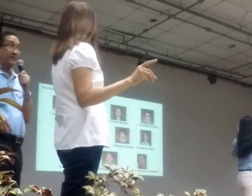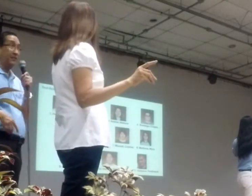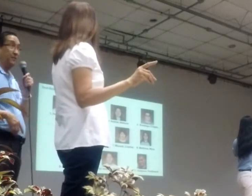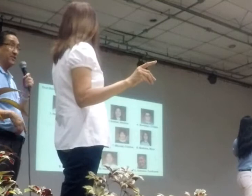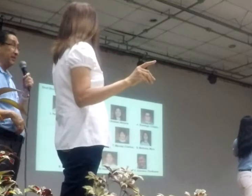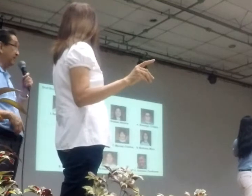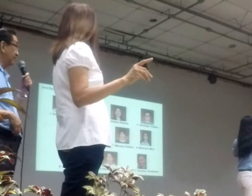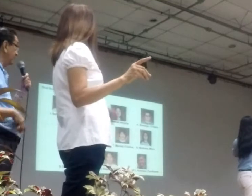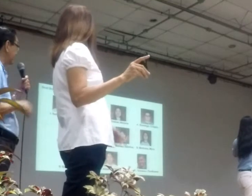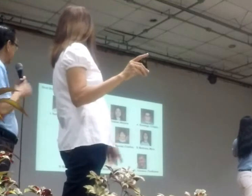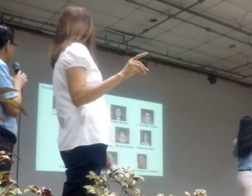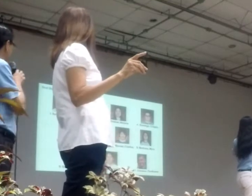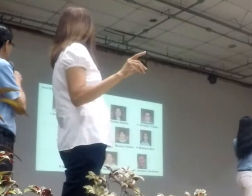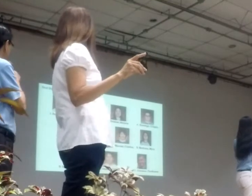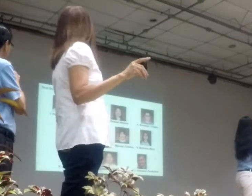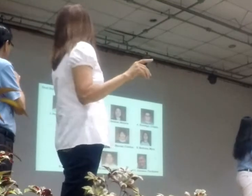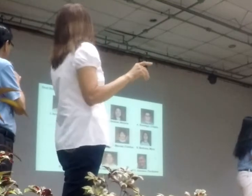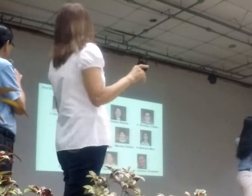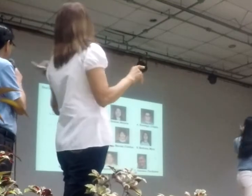Silvius